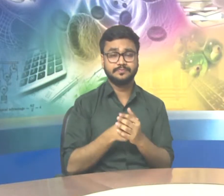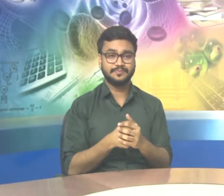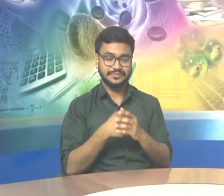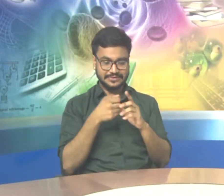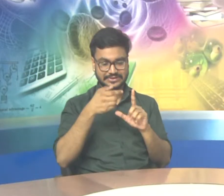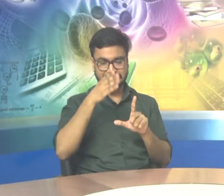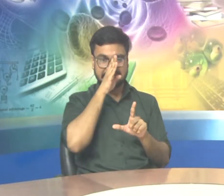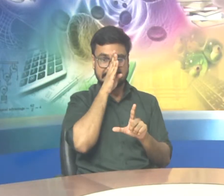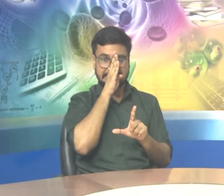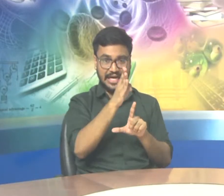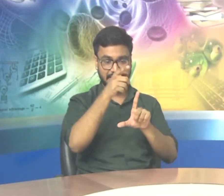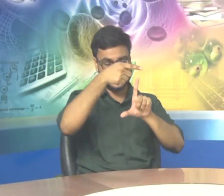Next is perpendicular.